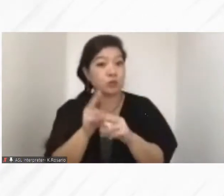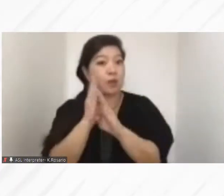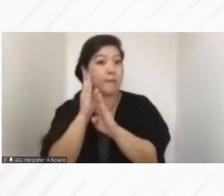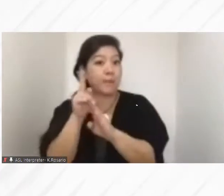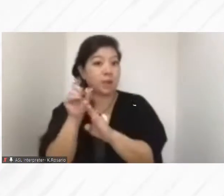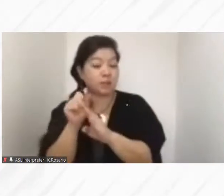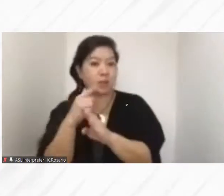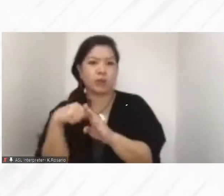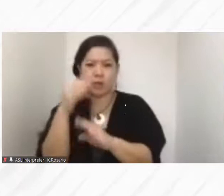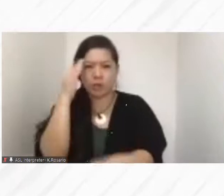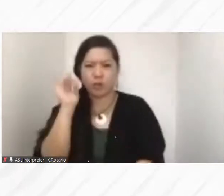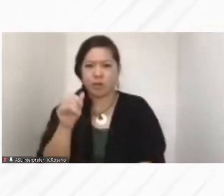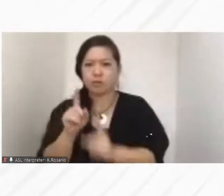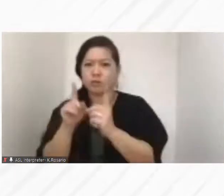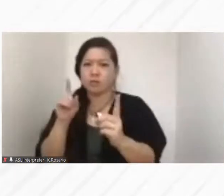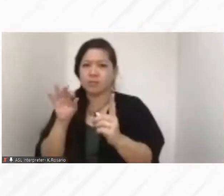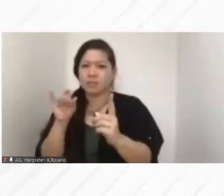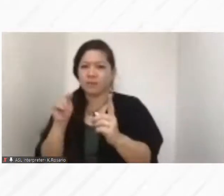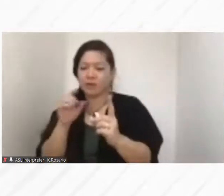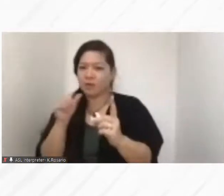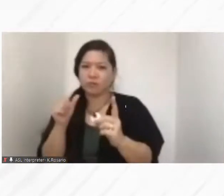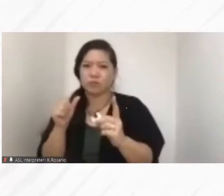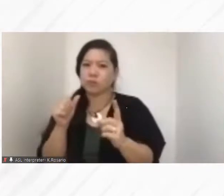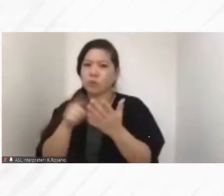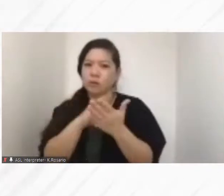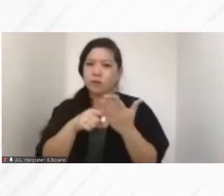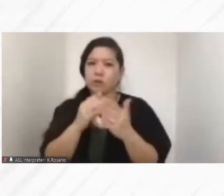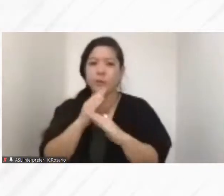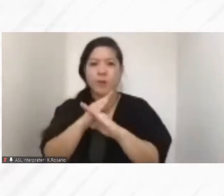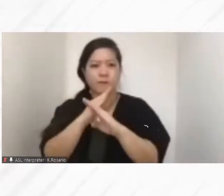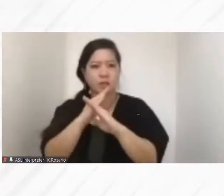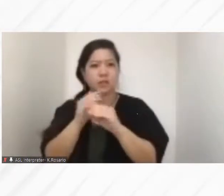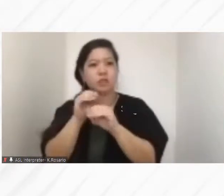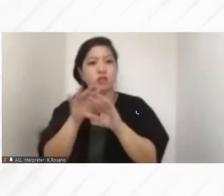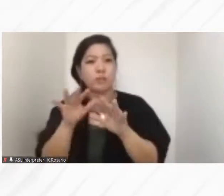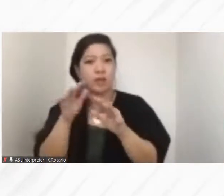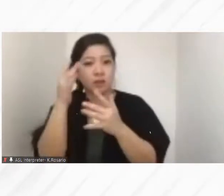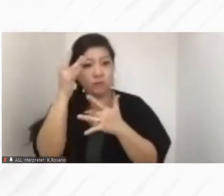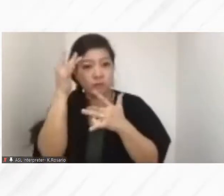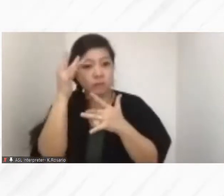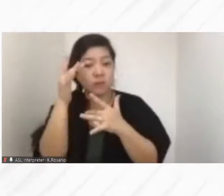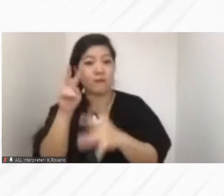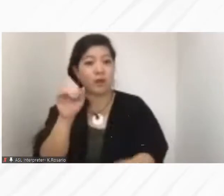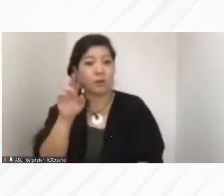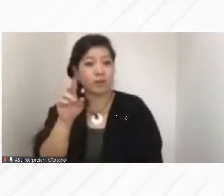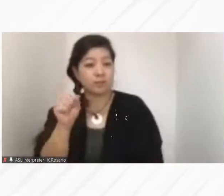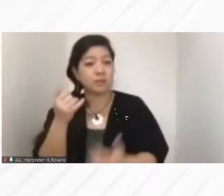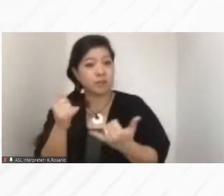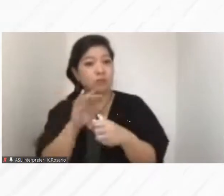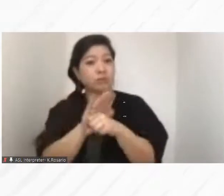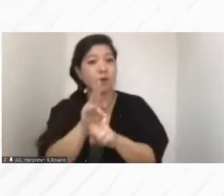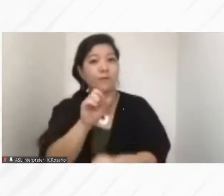And we know that social distancing and teleworking are critical to preventing spread of the virus. Yet, only 1 in 5